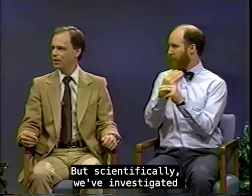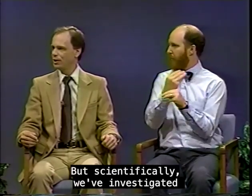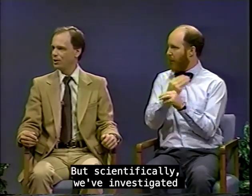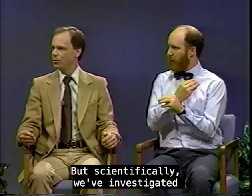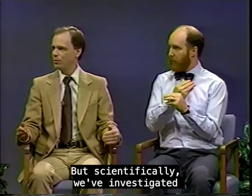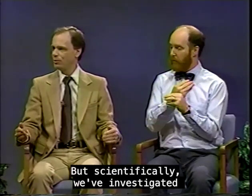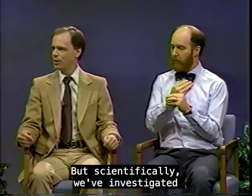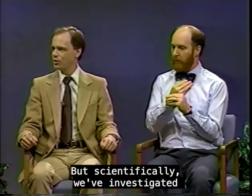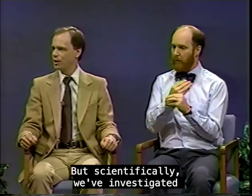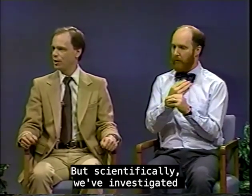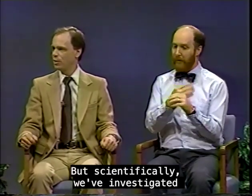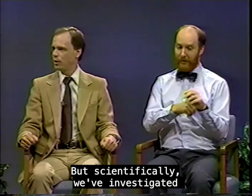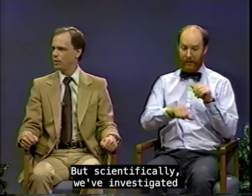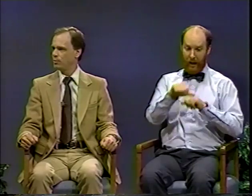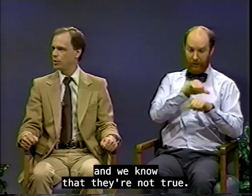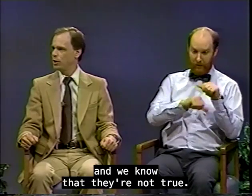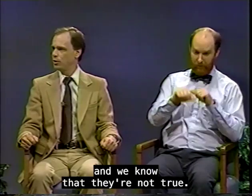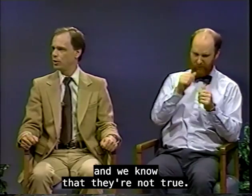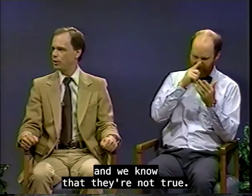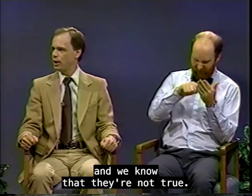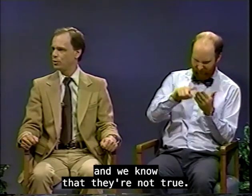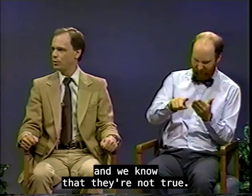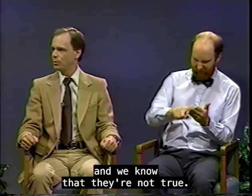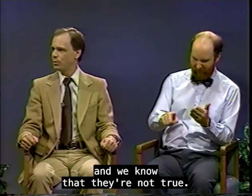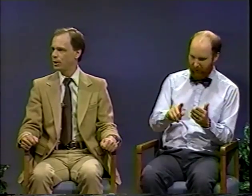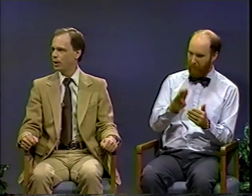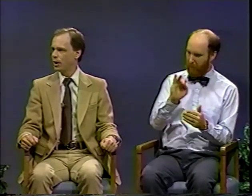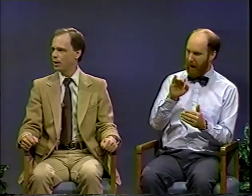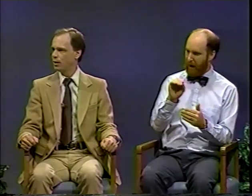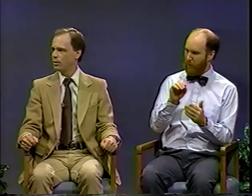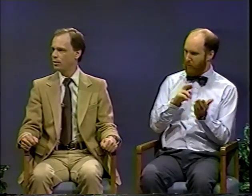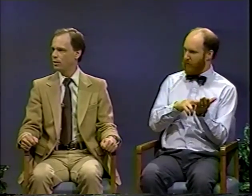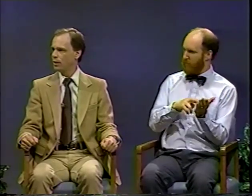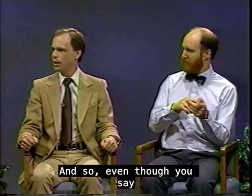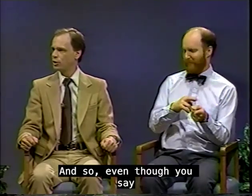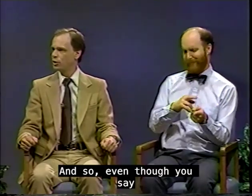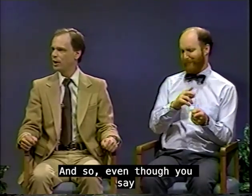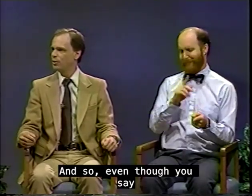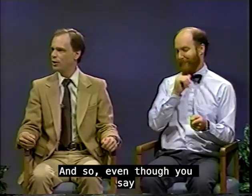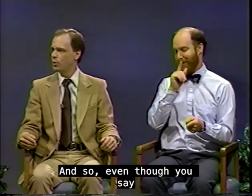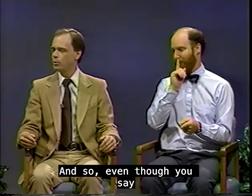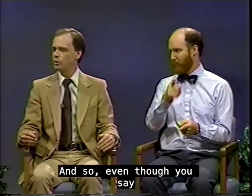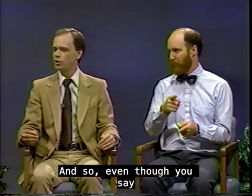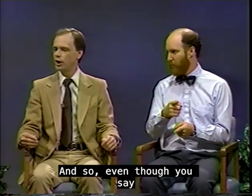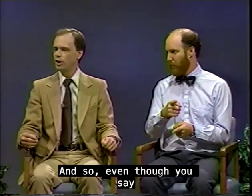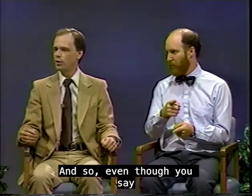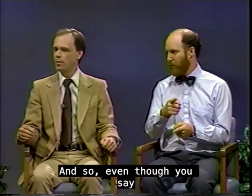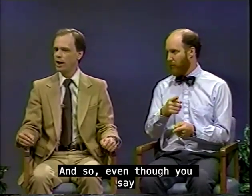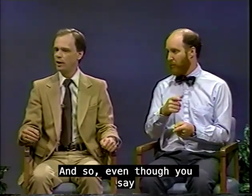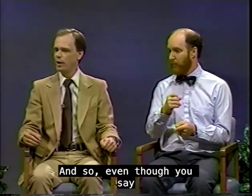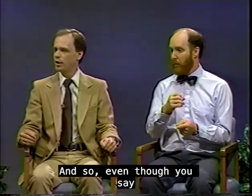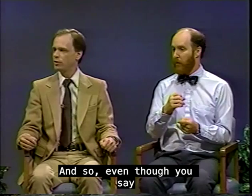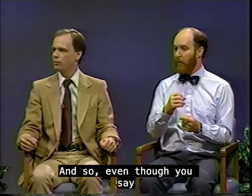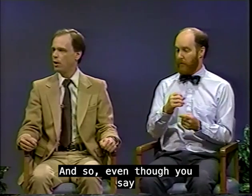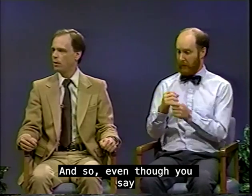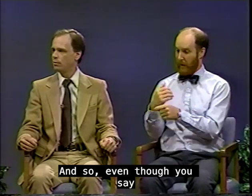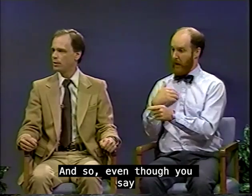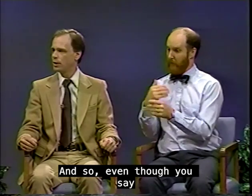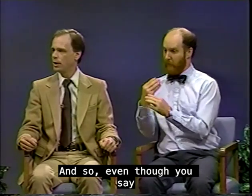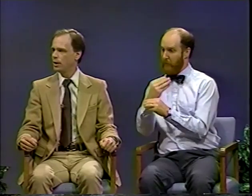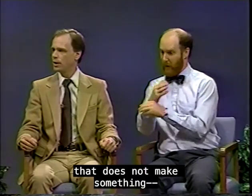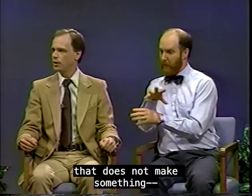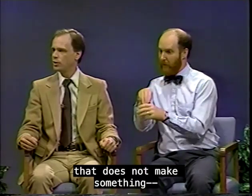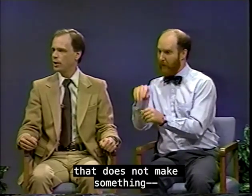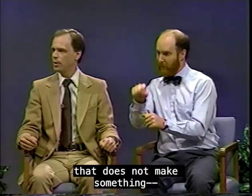scientifically, we've investigated biorhythms, and we know that they're not true. And so even though you say there are mathematics